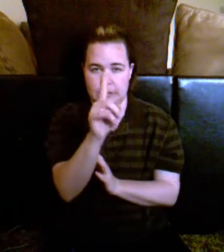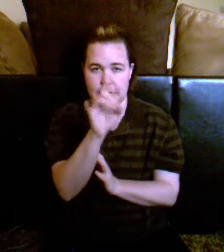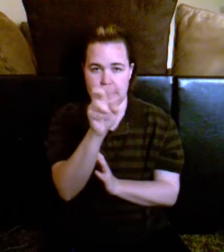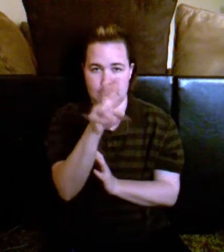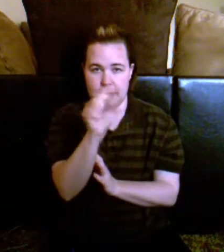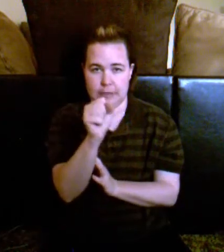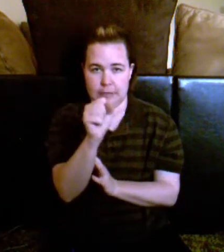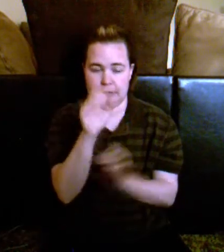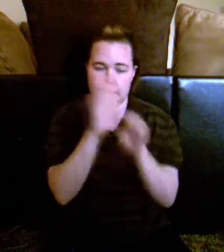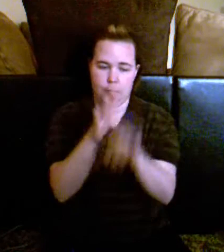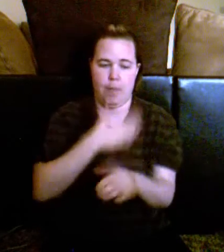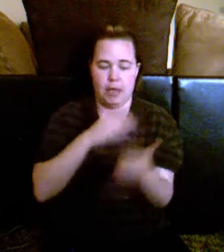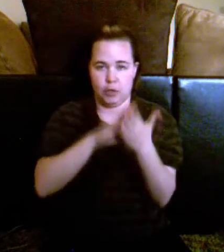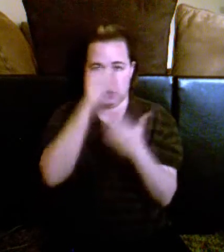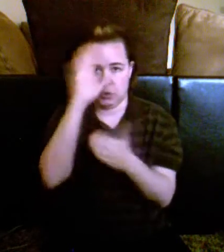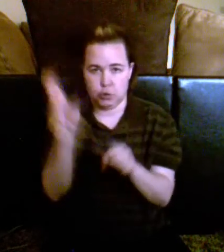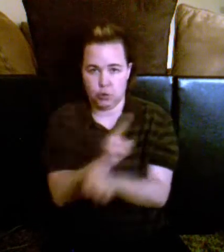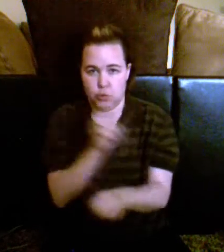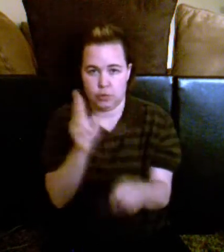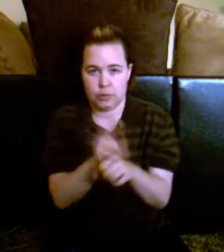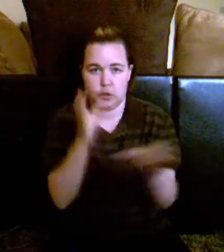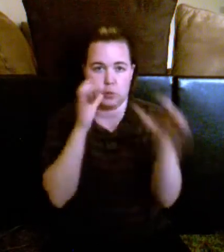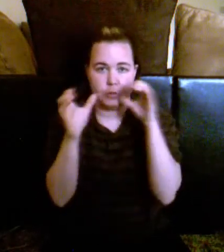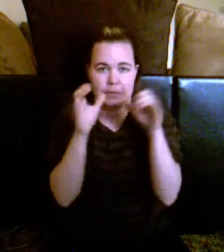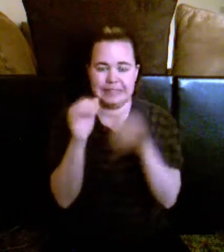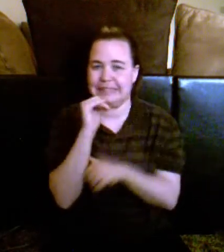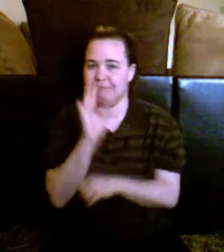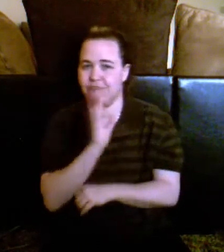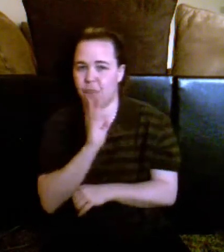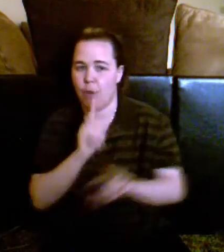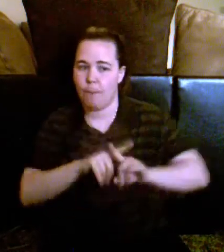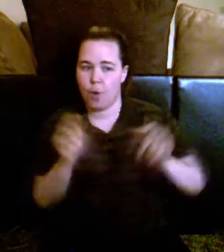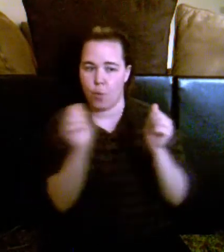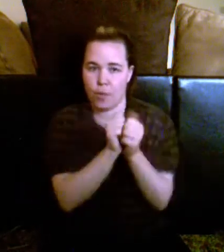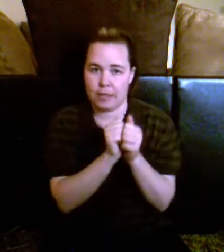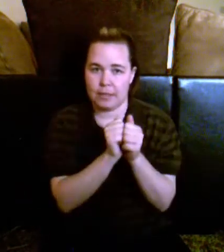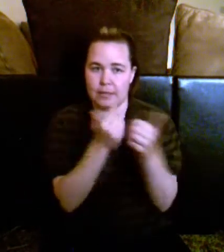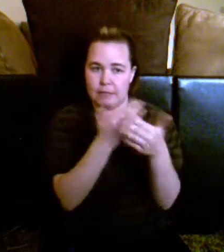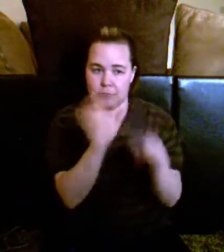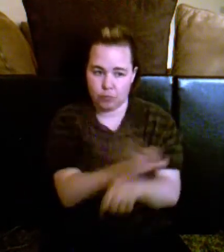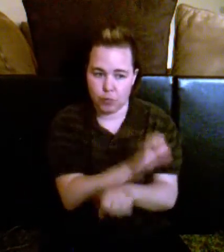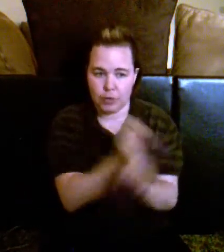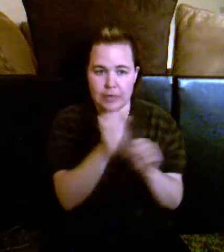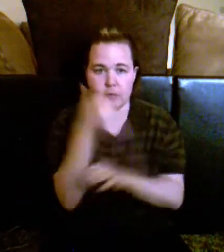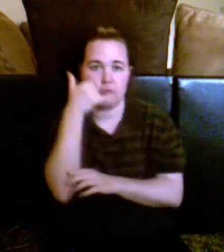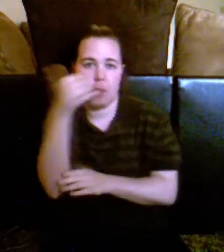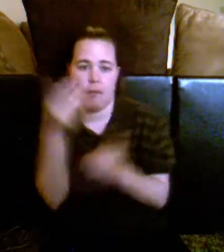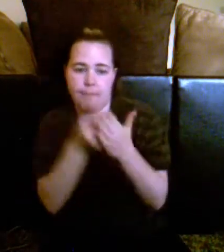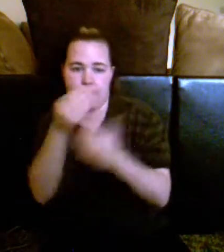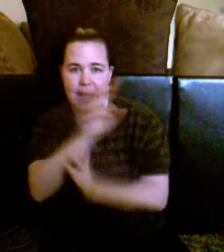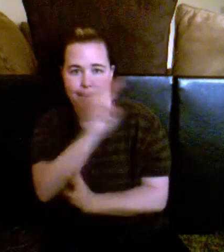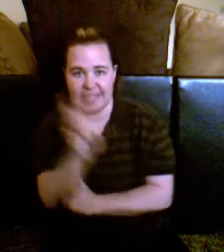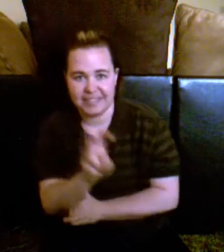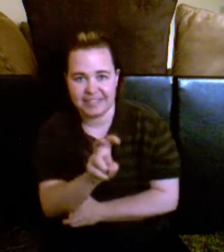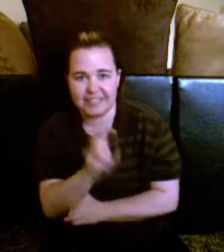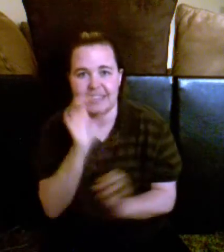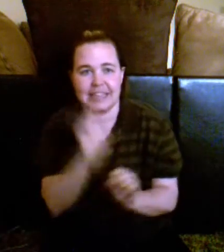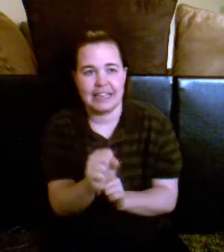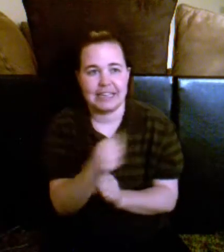student uses to communicate. He is nonverbal, but with his device he can call and order pizza. He can also tell the doctor